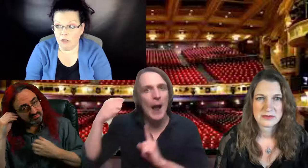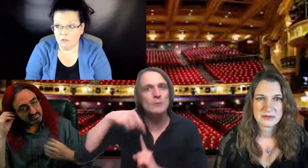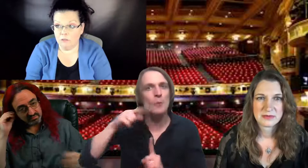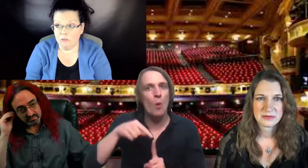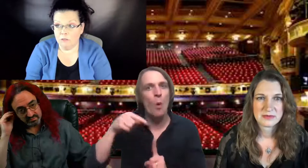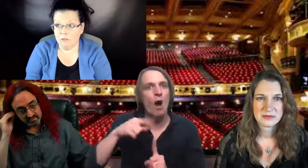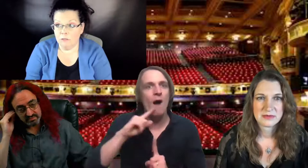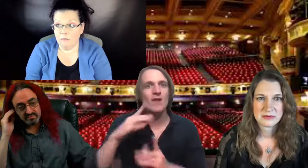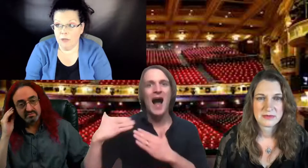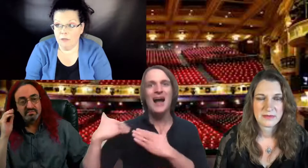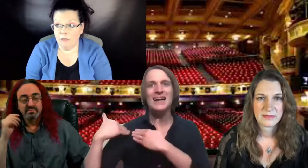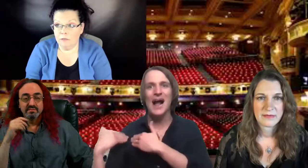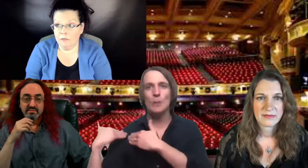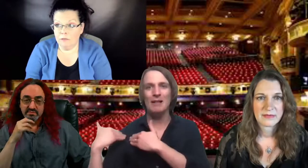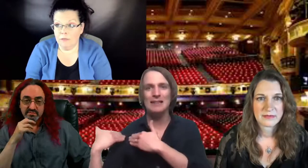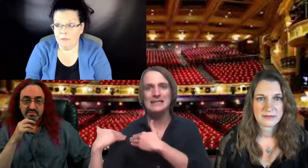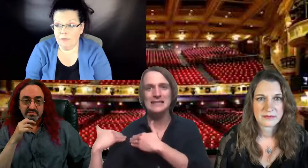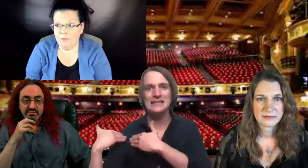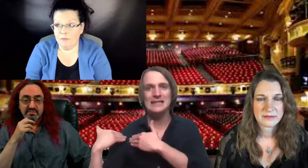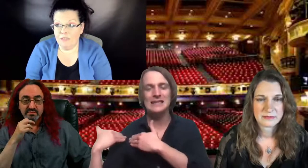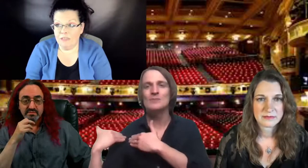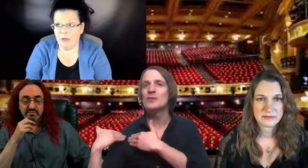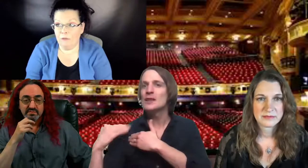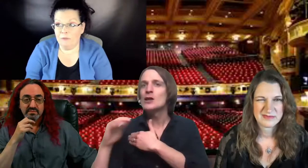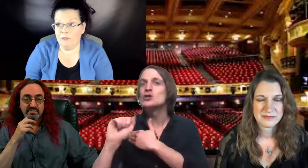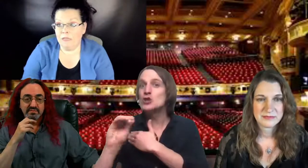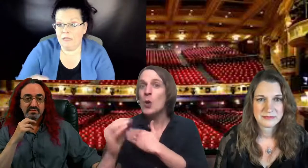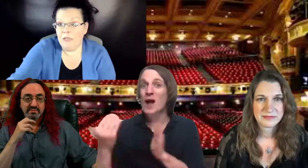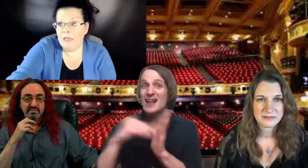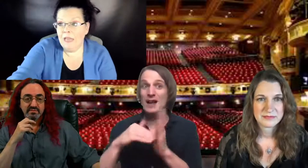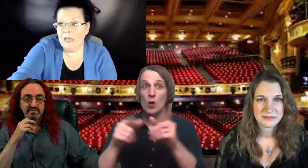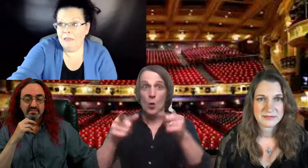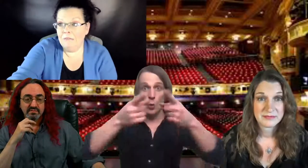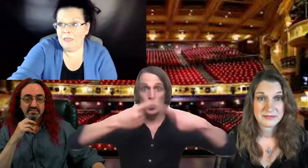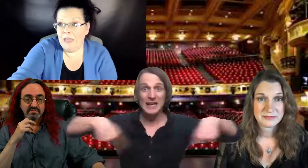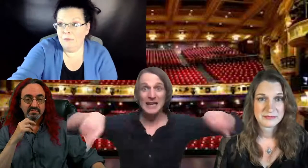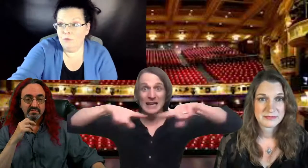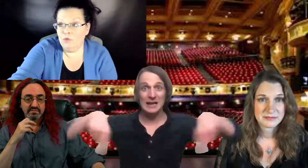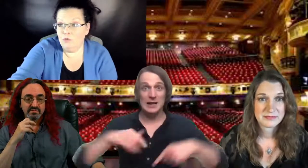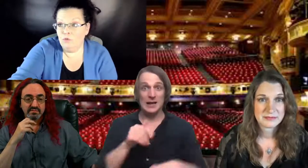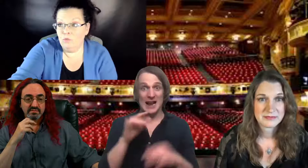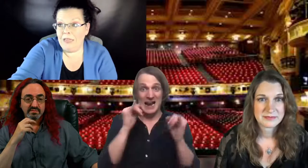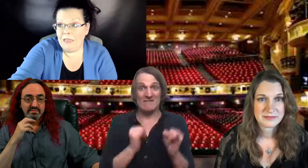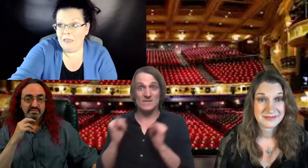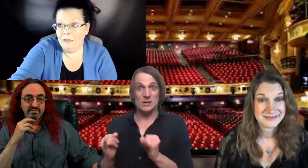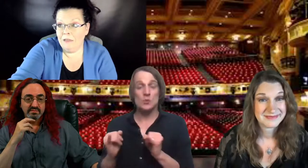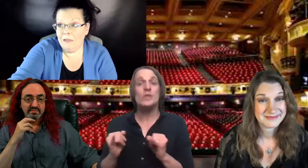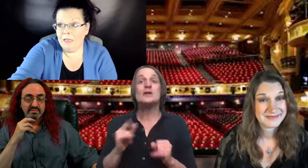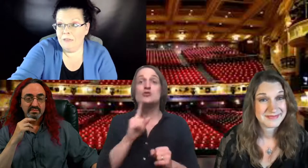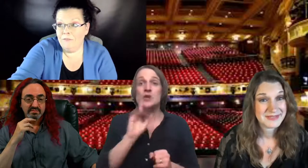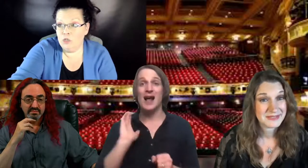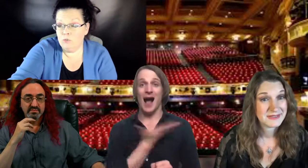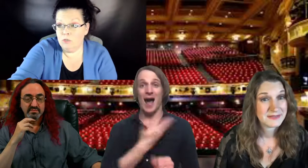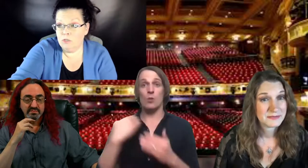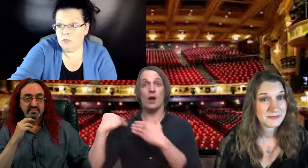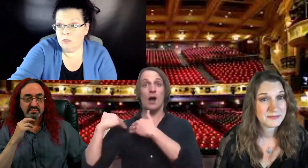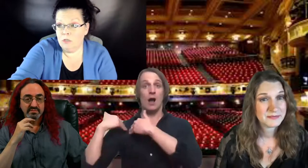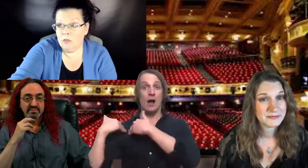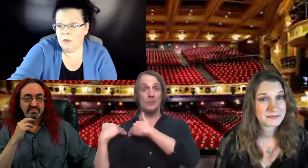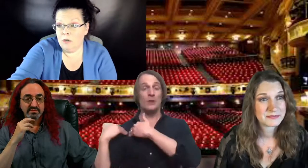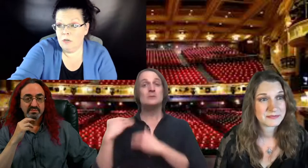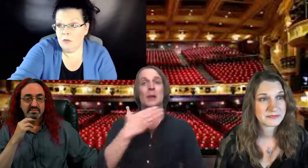for all. But coming back for the accountability and being able to, we